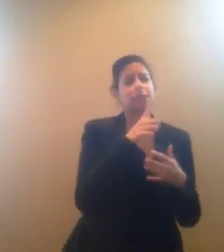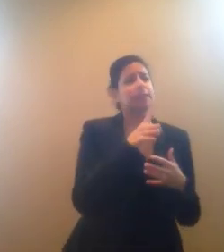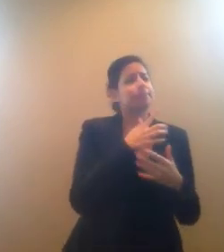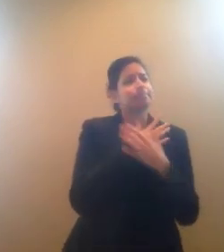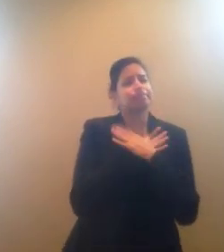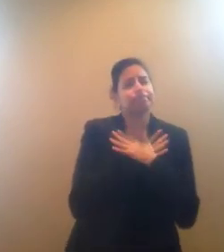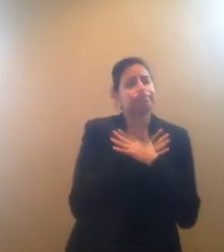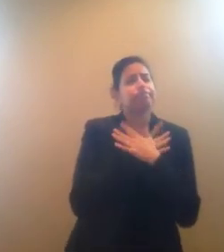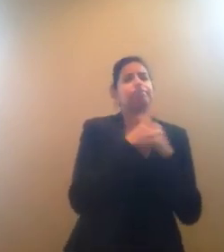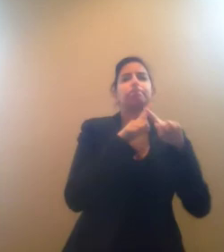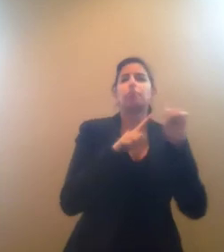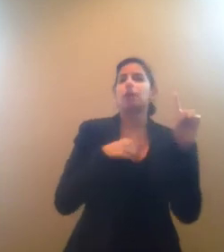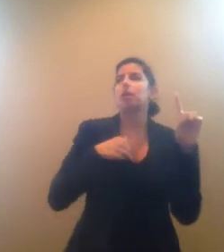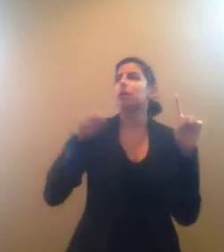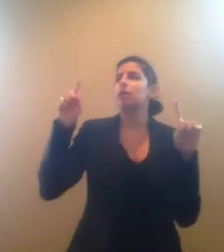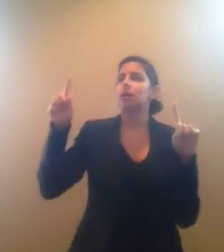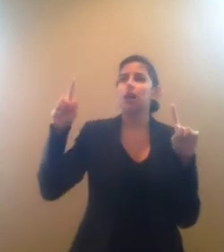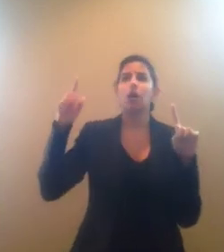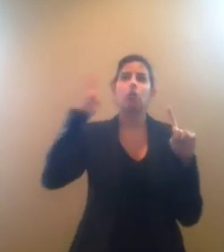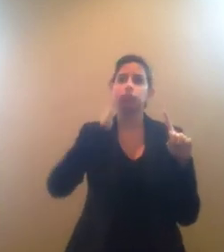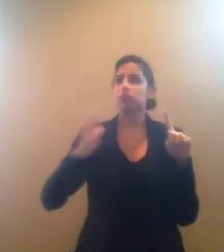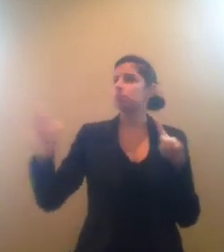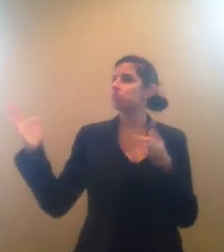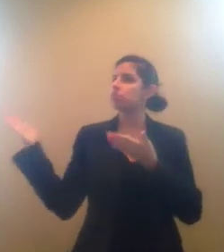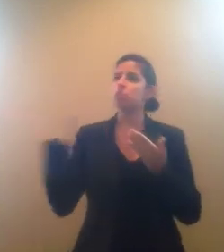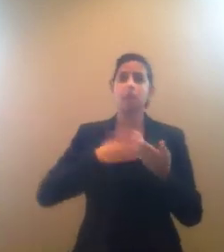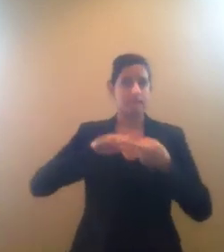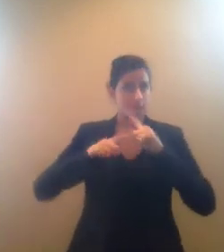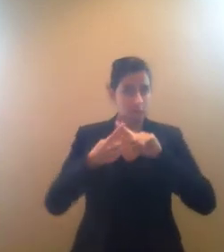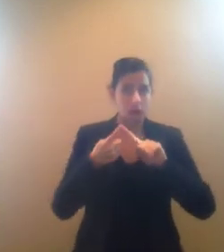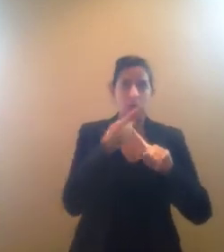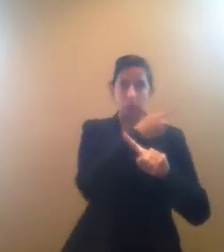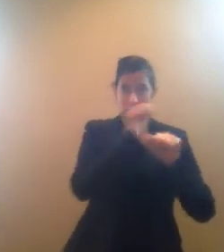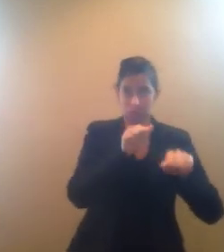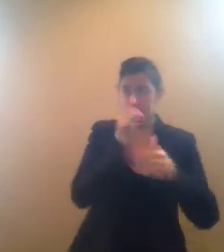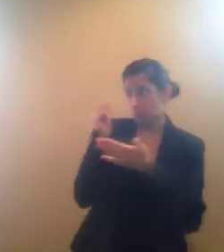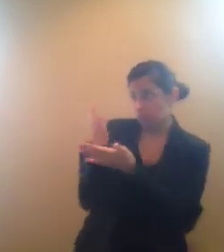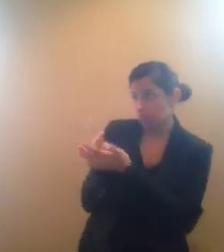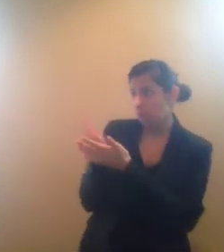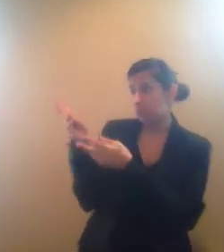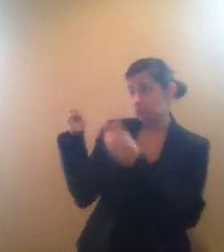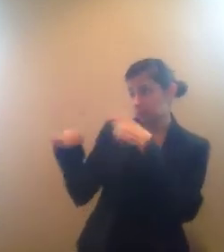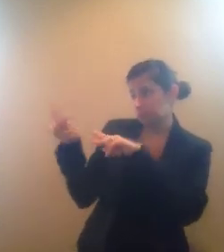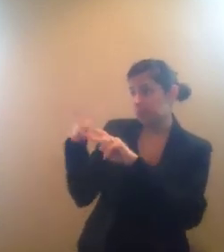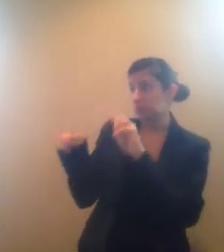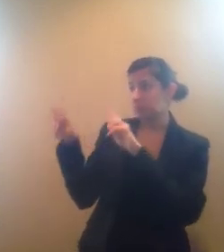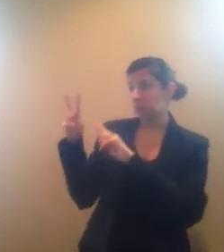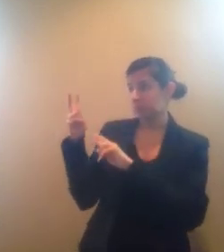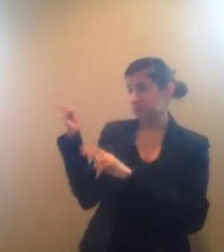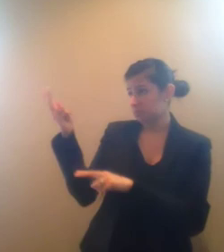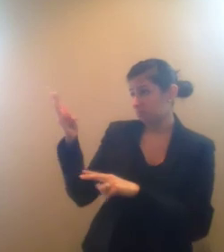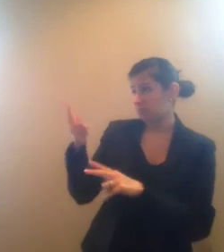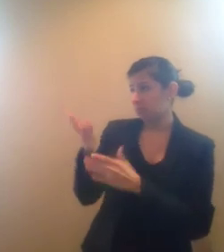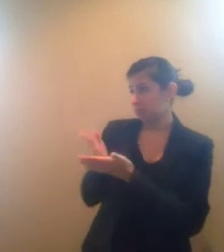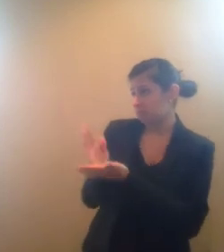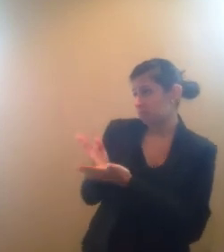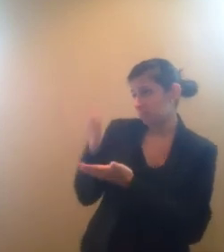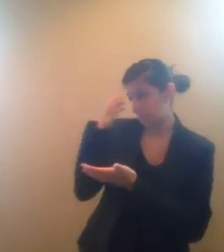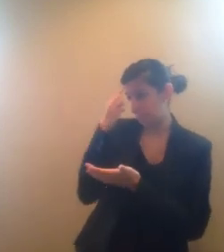friends over here from the United States if you want to meet them to see if you approve of them. I just think that what little I know about the situation, she has